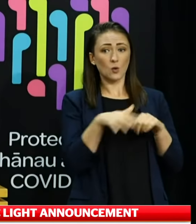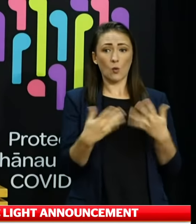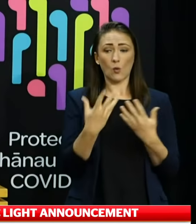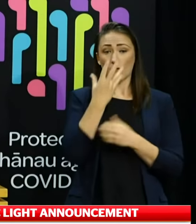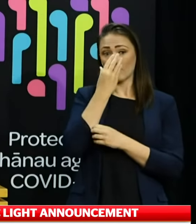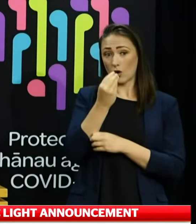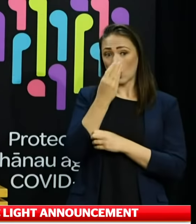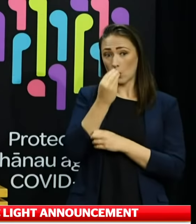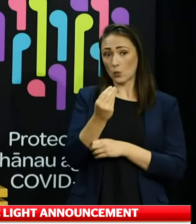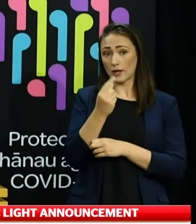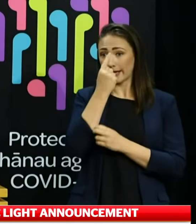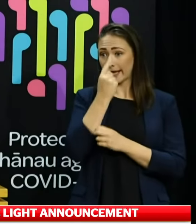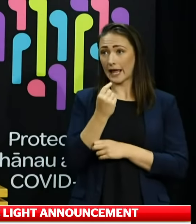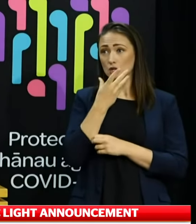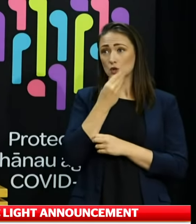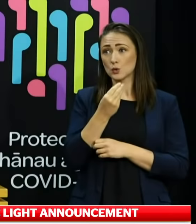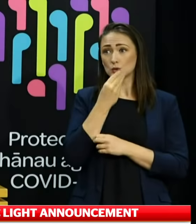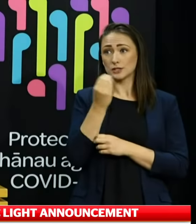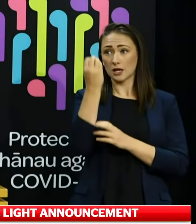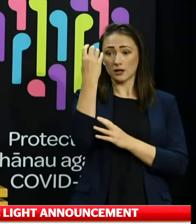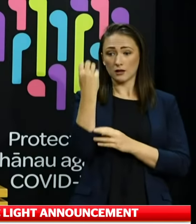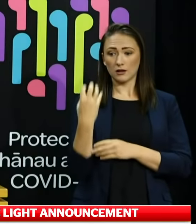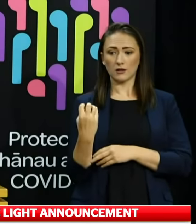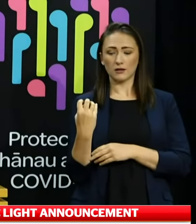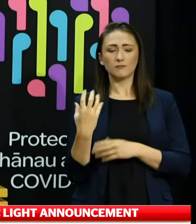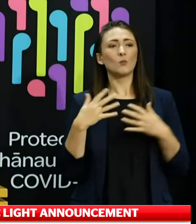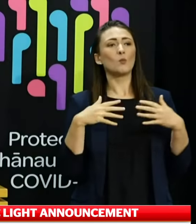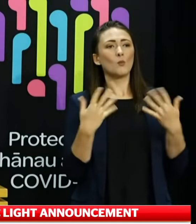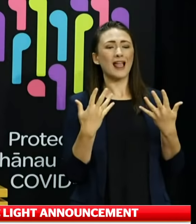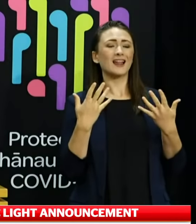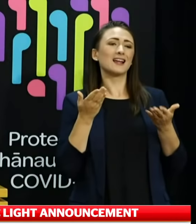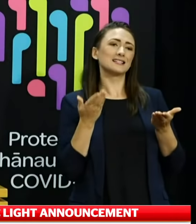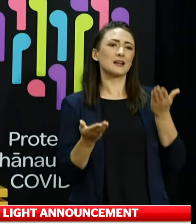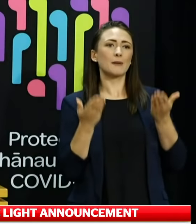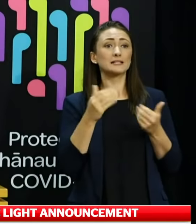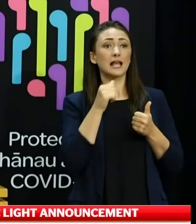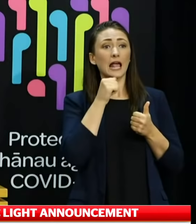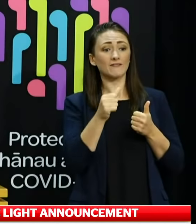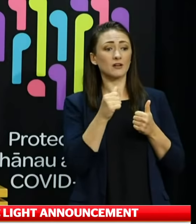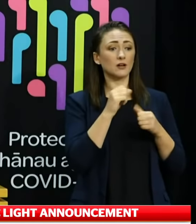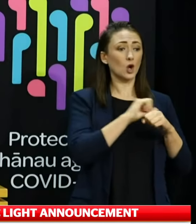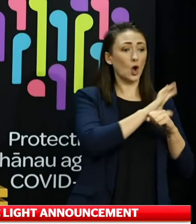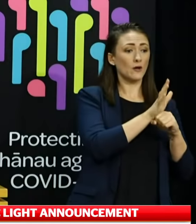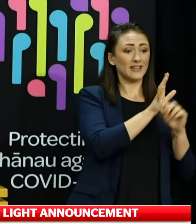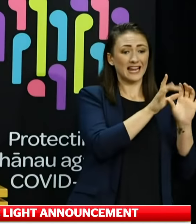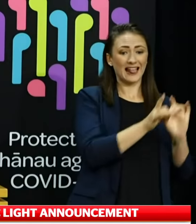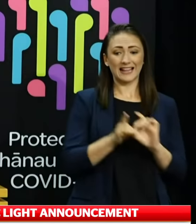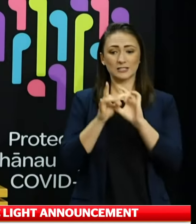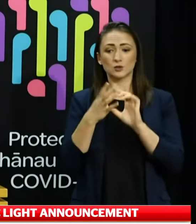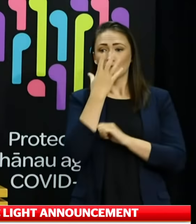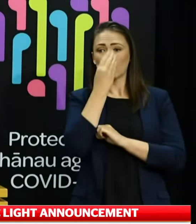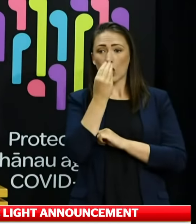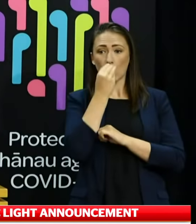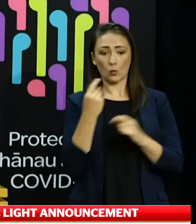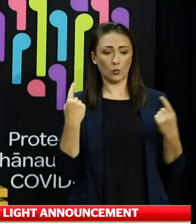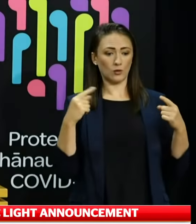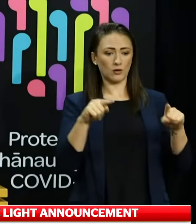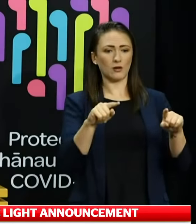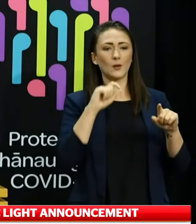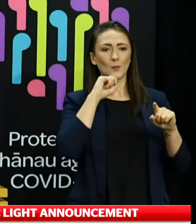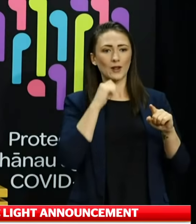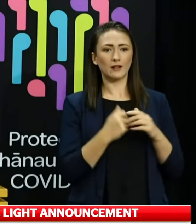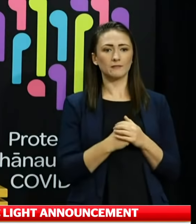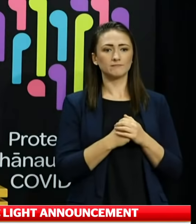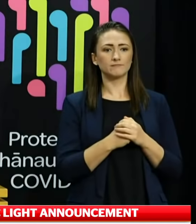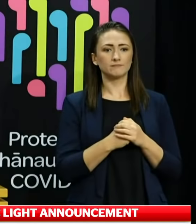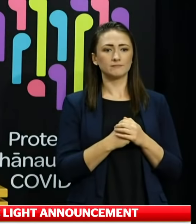It would depend on the relationship with COVID-19 cases as well. Will they be seen together when it comes to... If we have a double